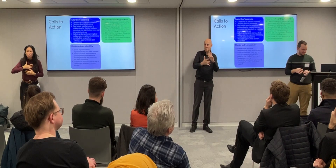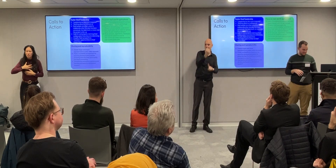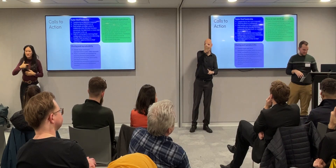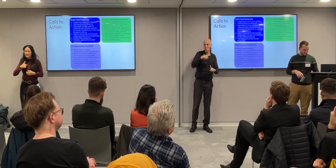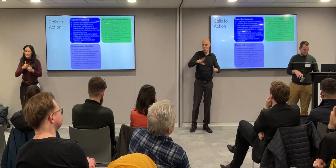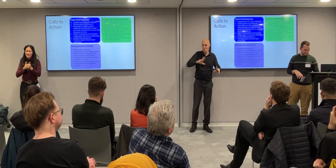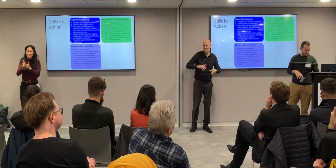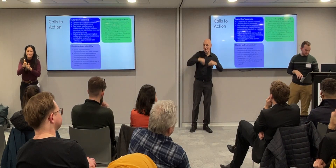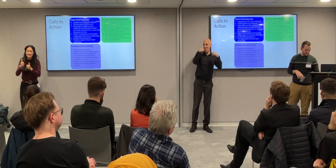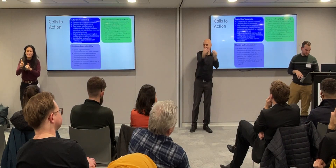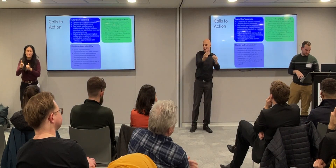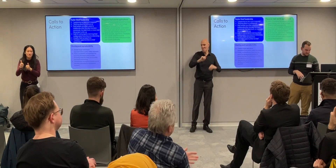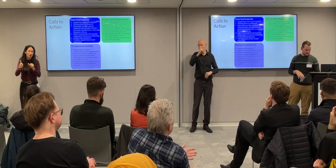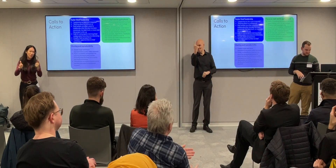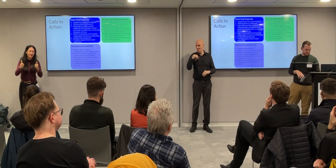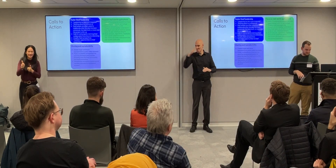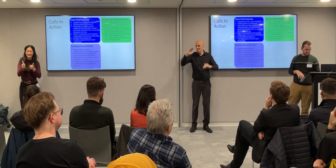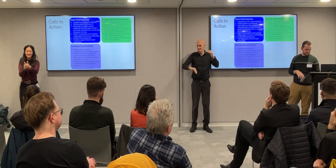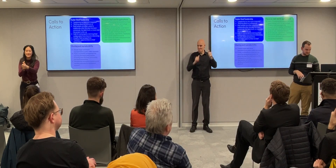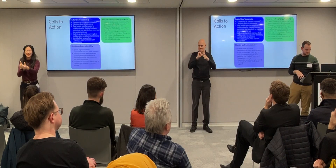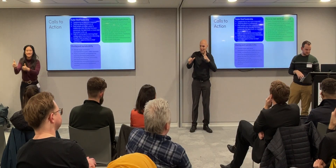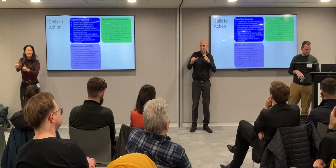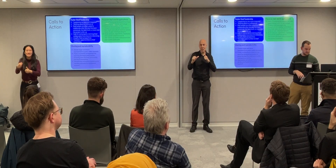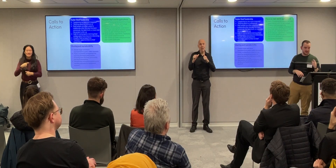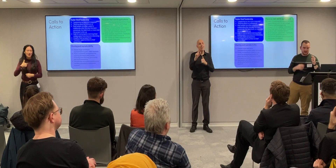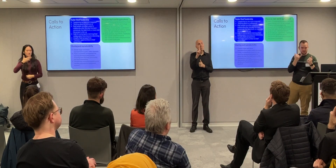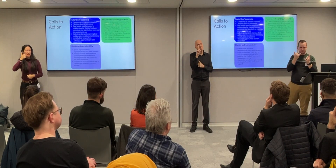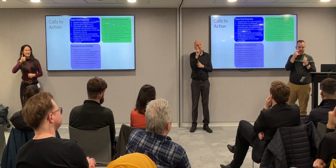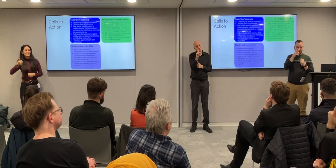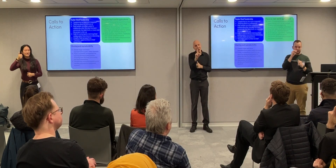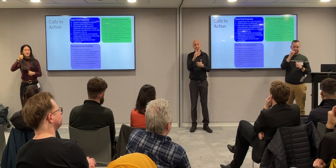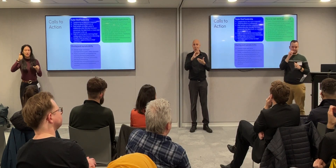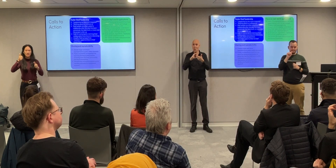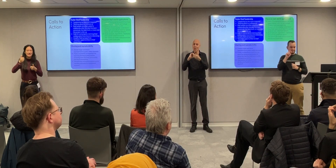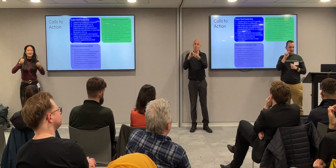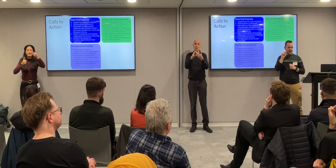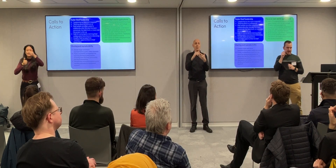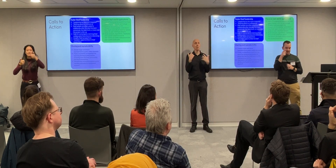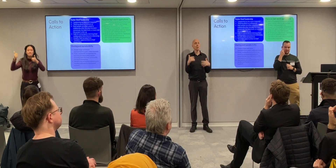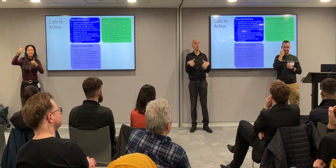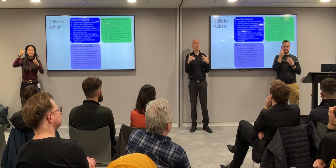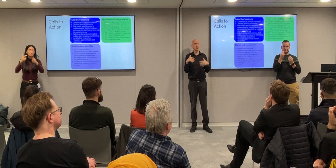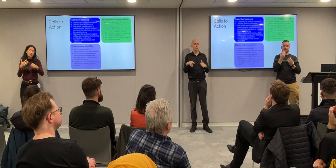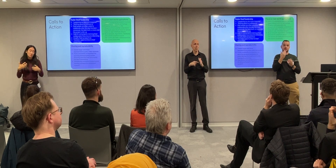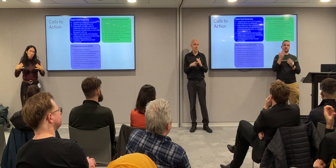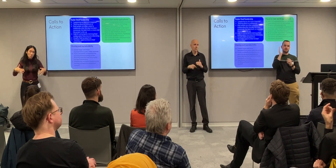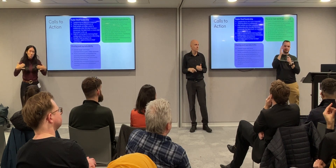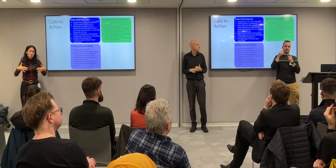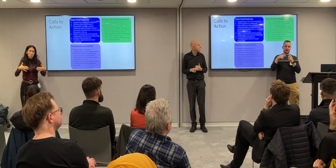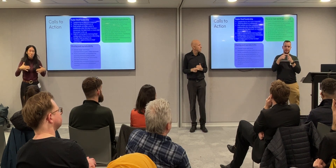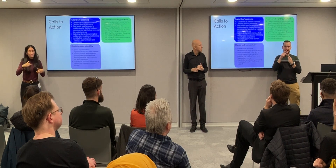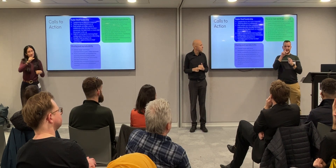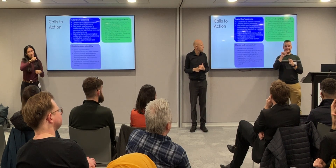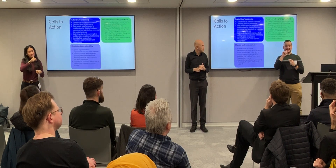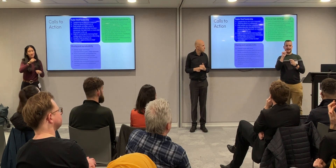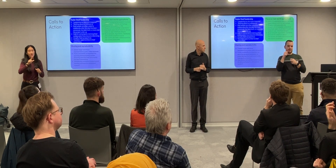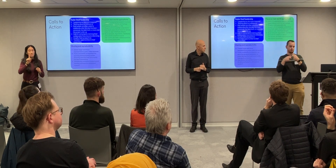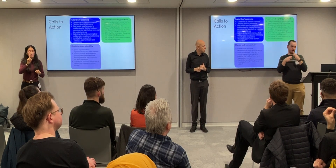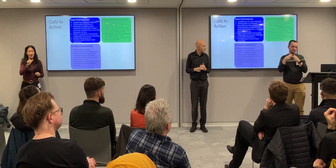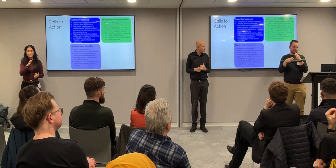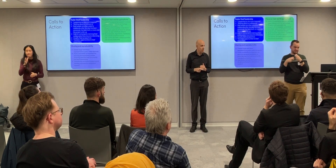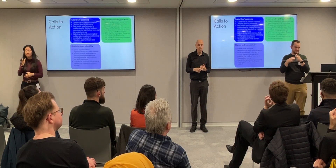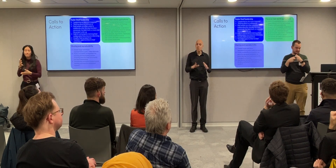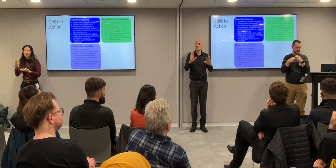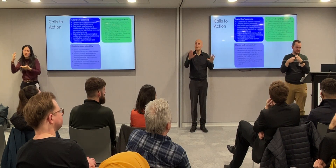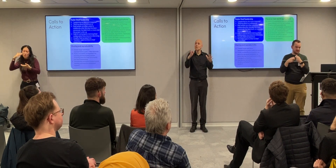produce it first. I want to produce it better. But again, collaboration is so huge in this. I think, Matt, thank you so much